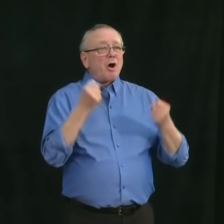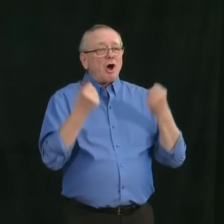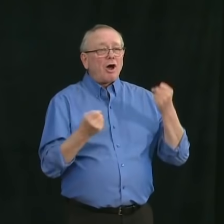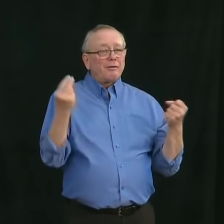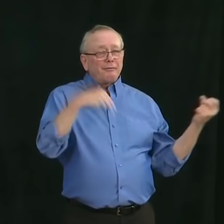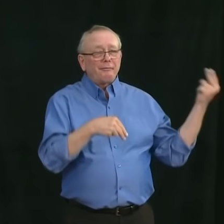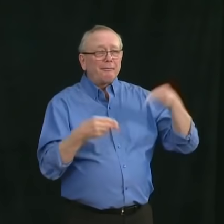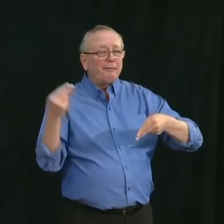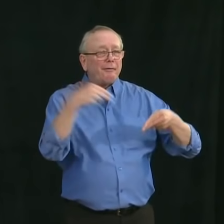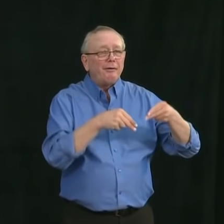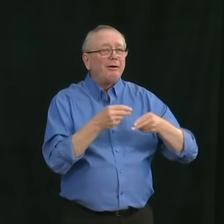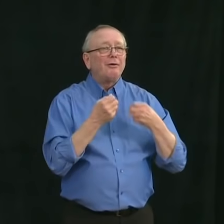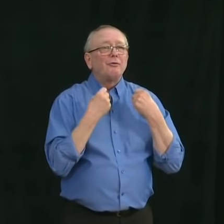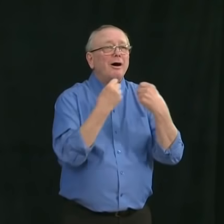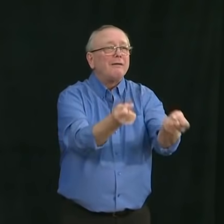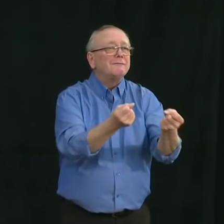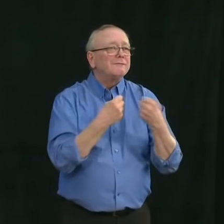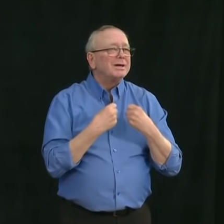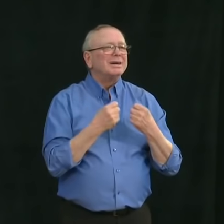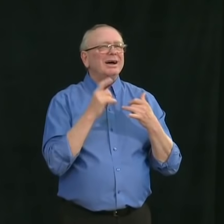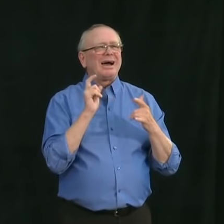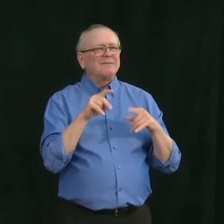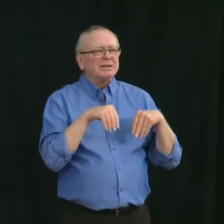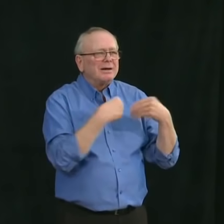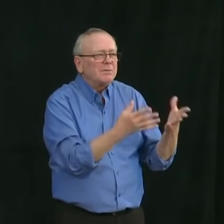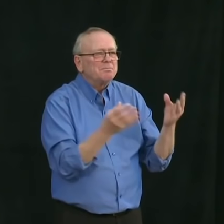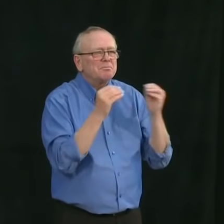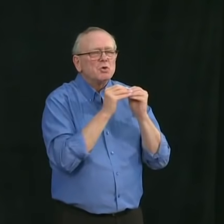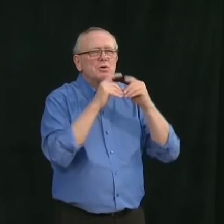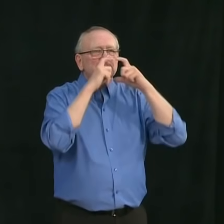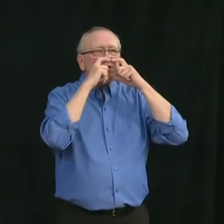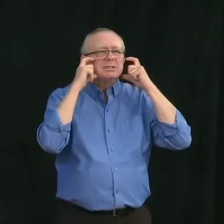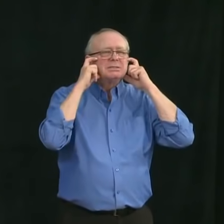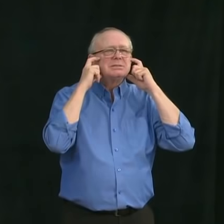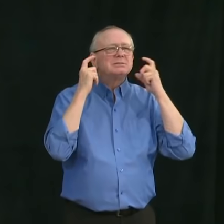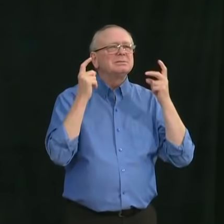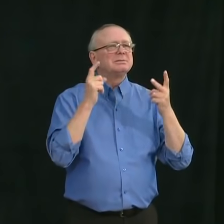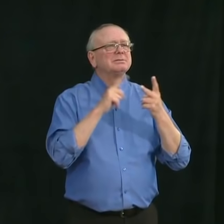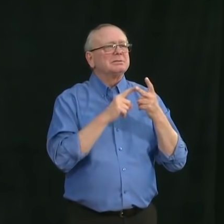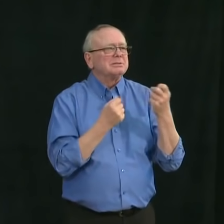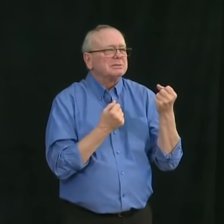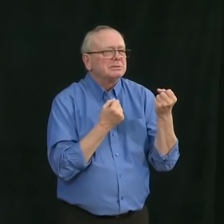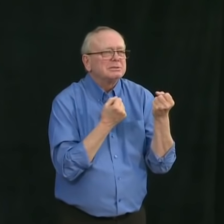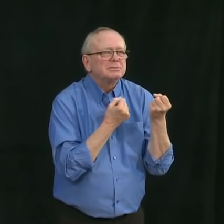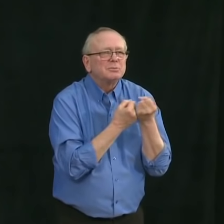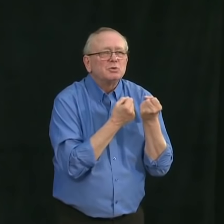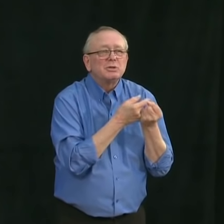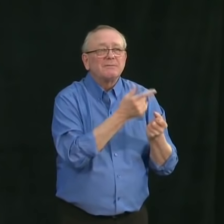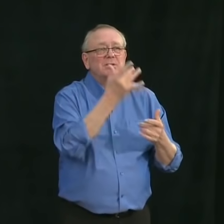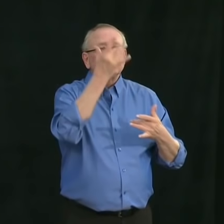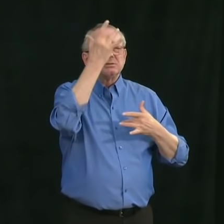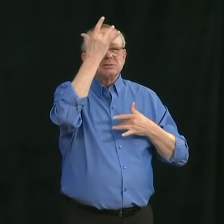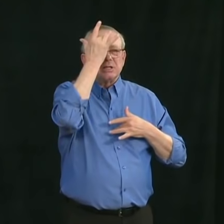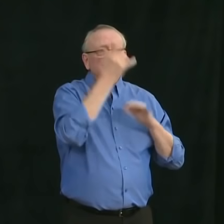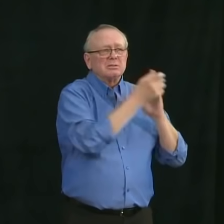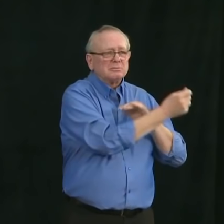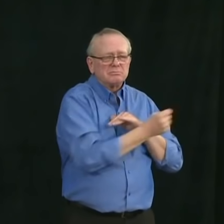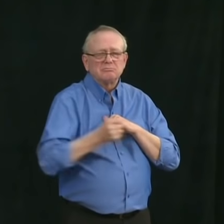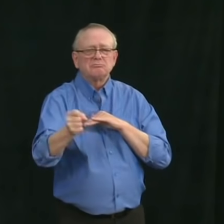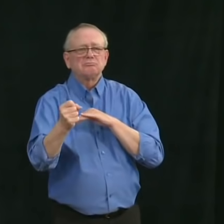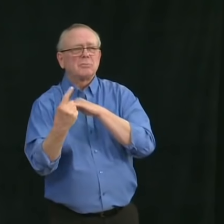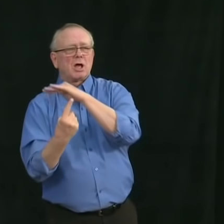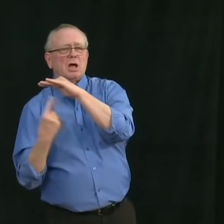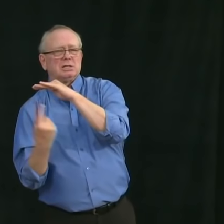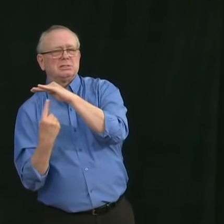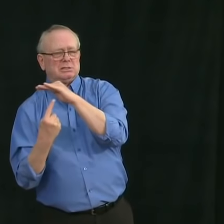masks, that there's support available for people to safely isolate, that people have the ability to